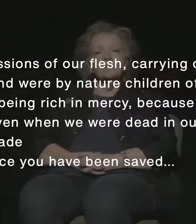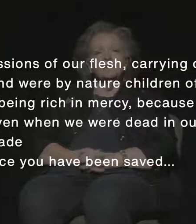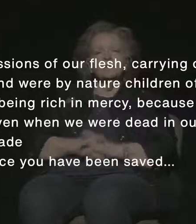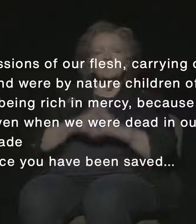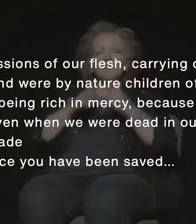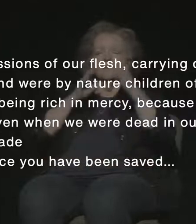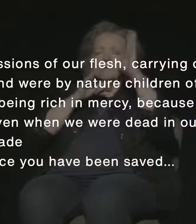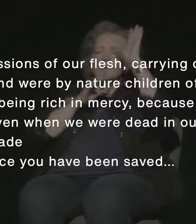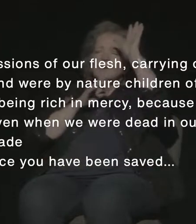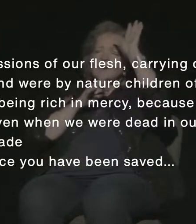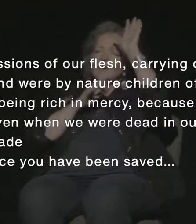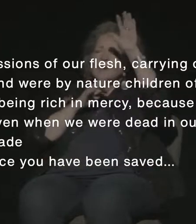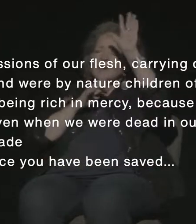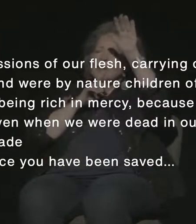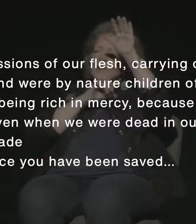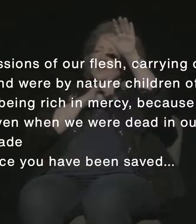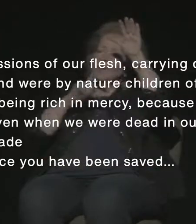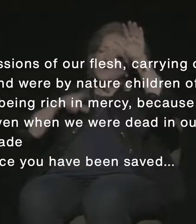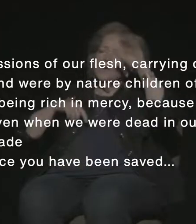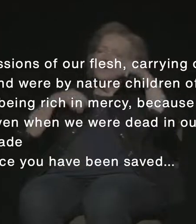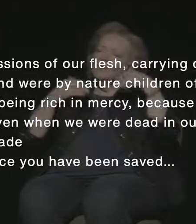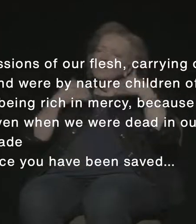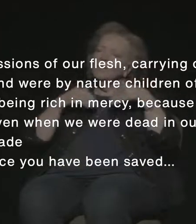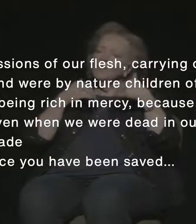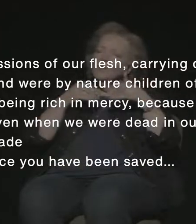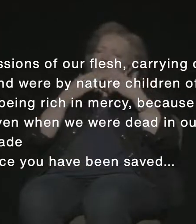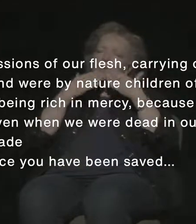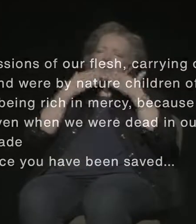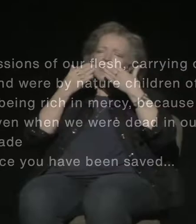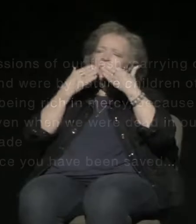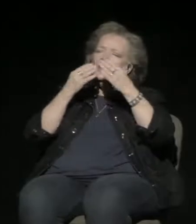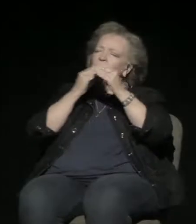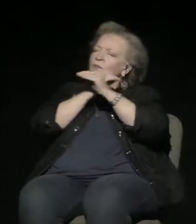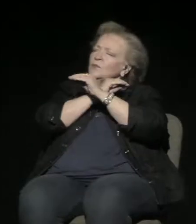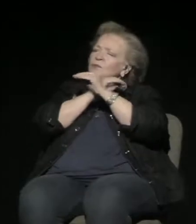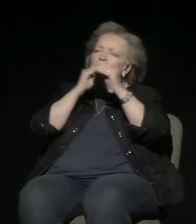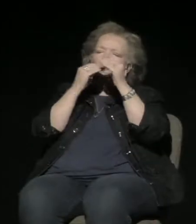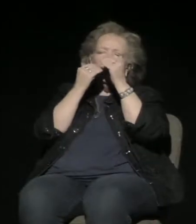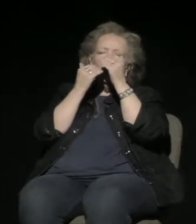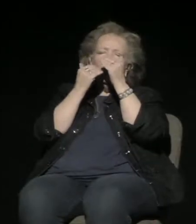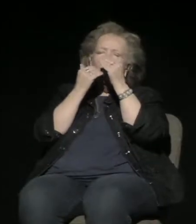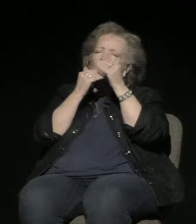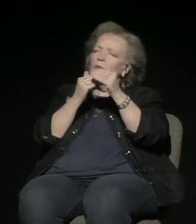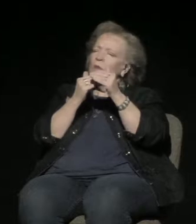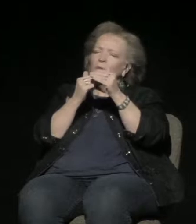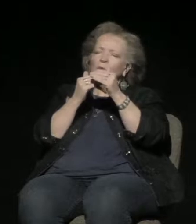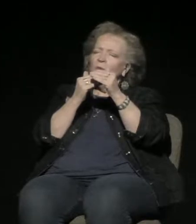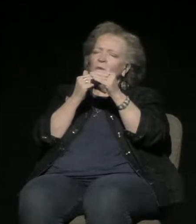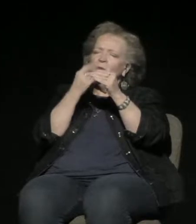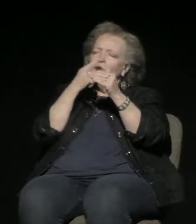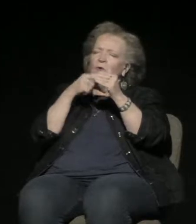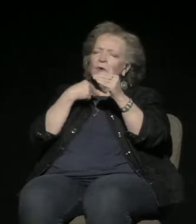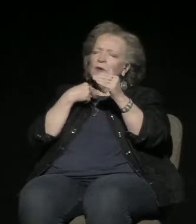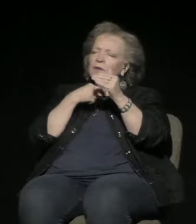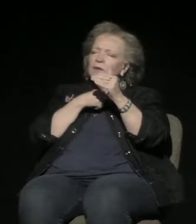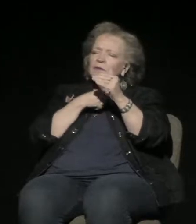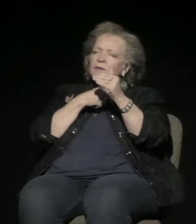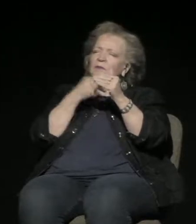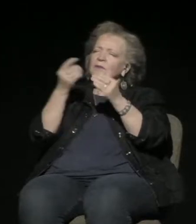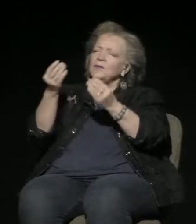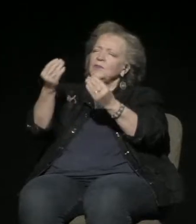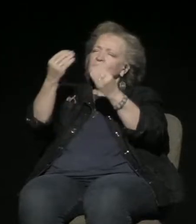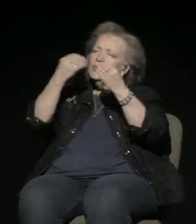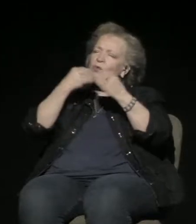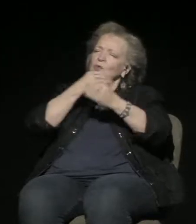Lord, we thank you for your love that has no limitation or end for us. We praise you for empowering